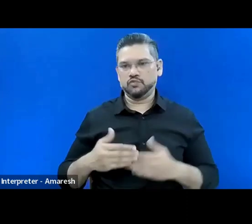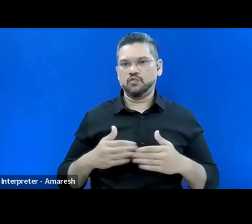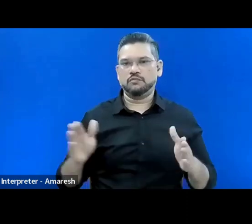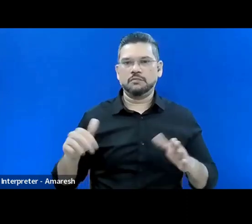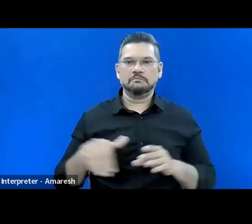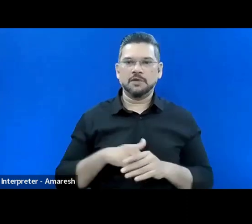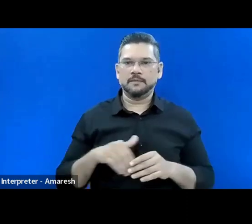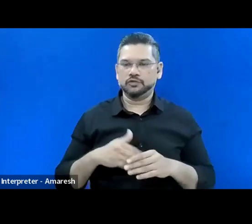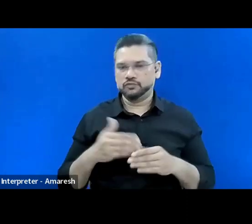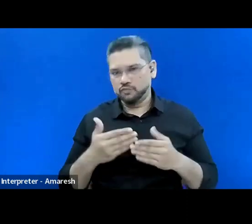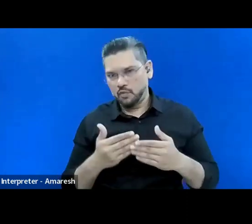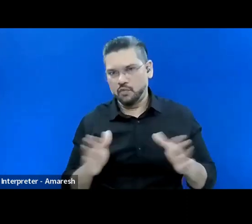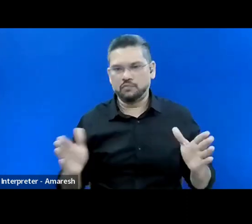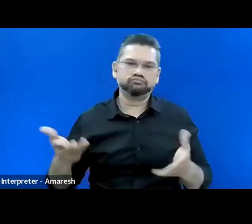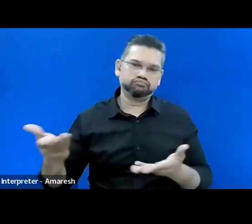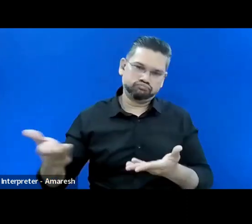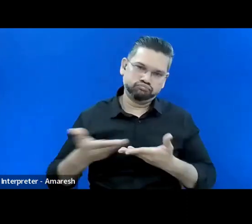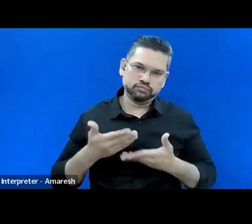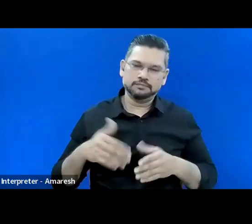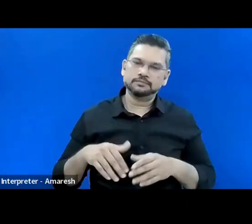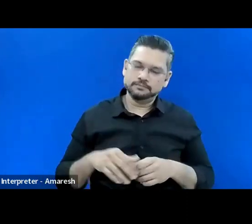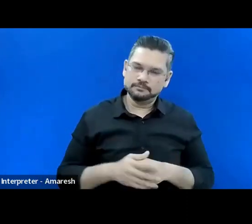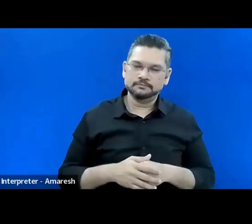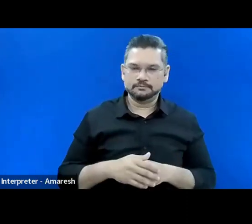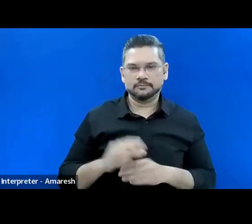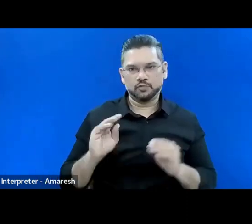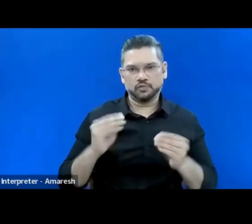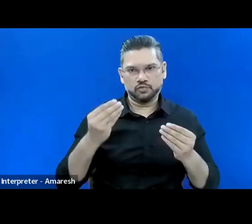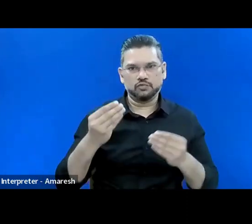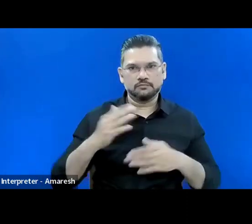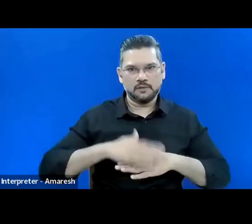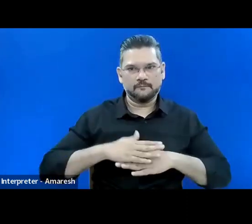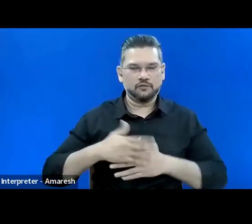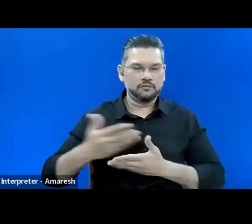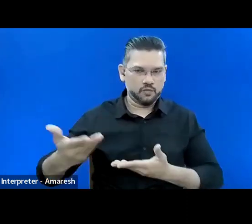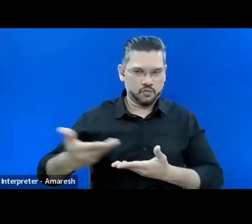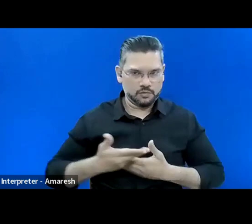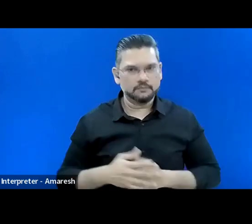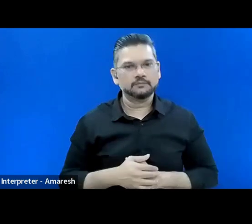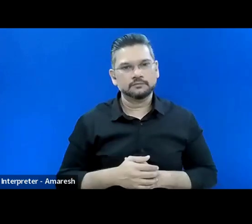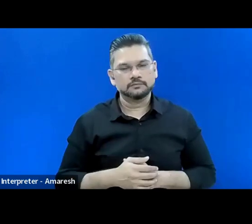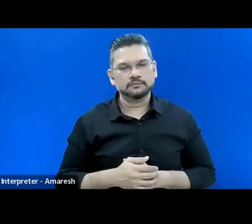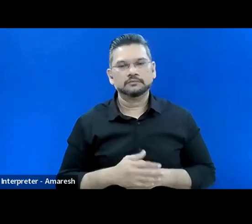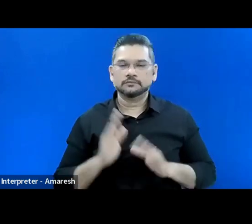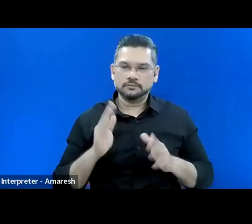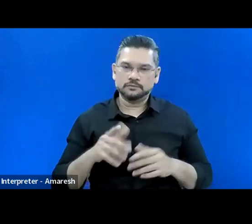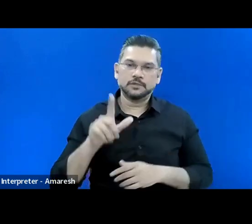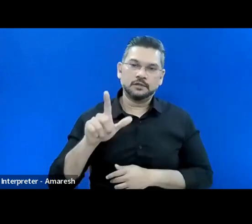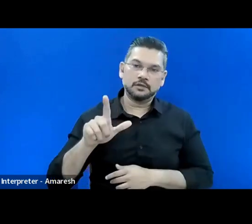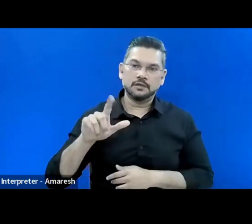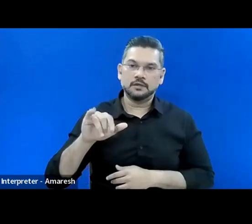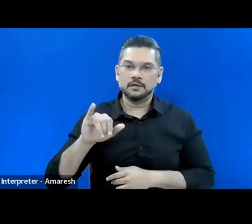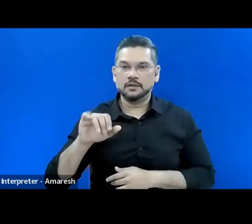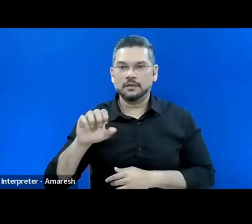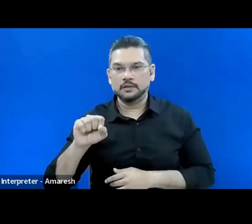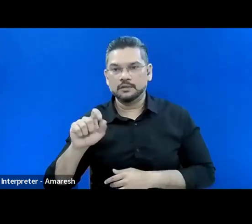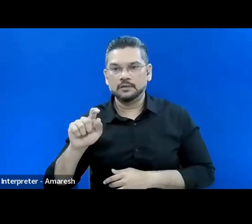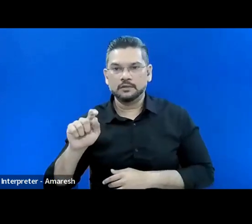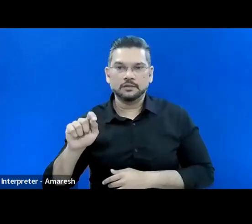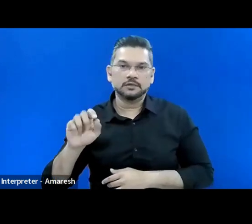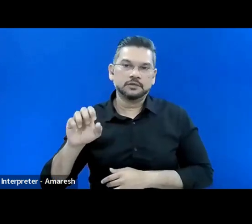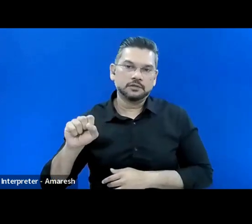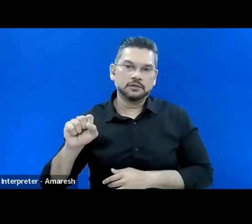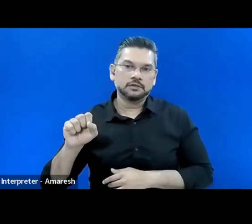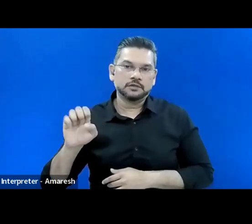this youth platform. And also we will include you into our listserv to keep you posted about the